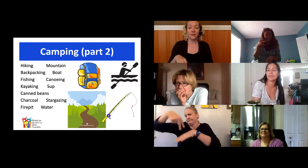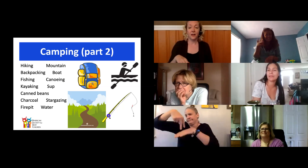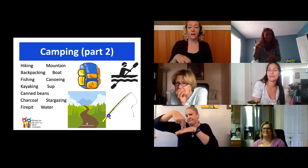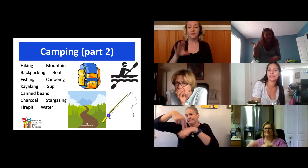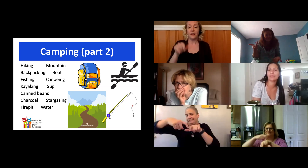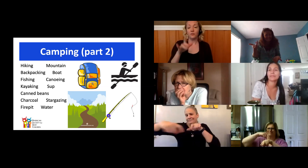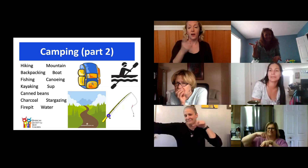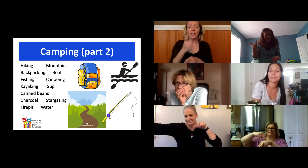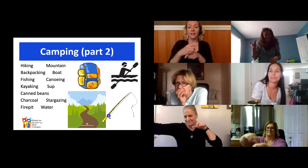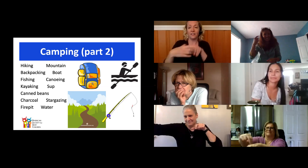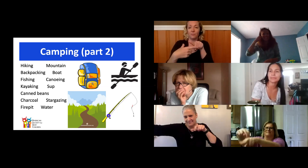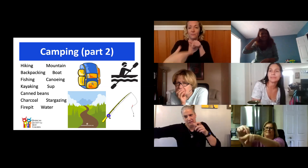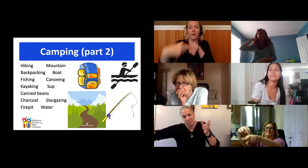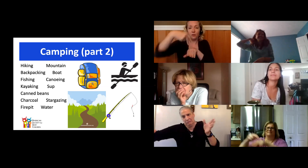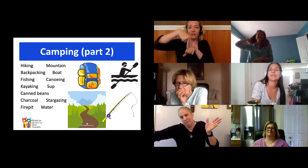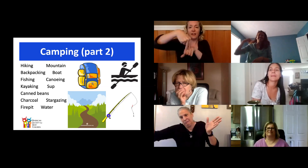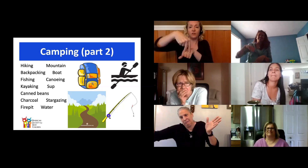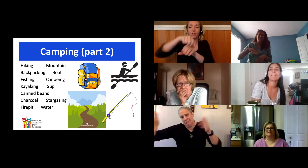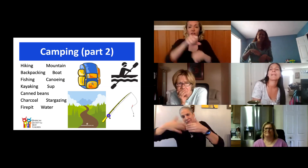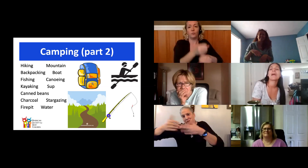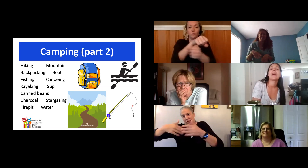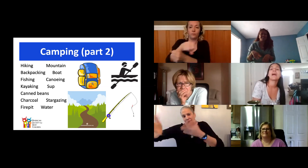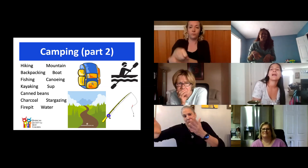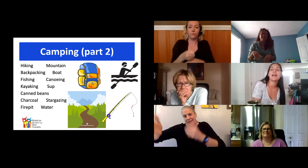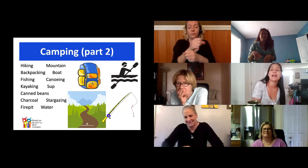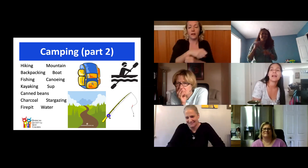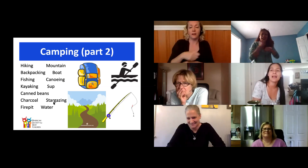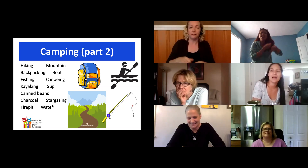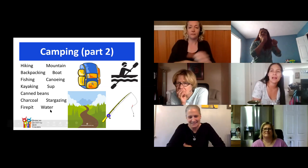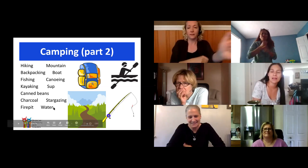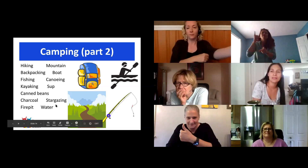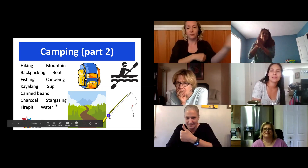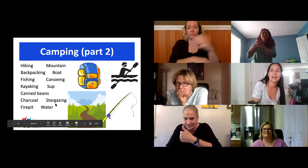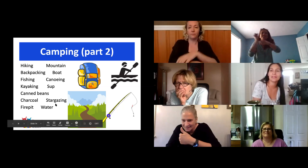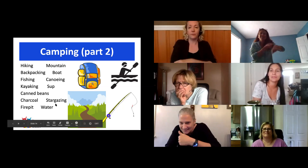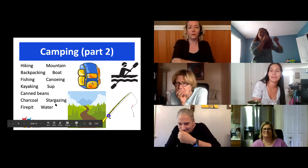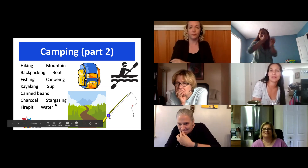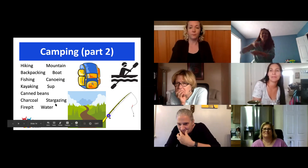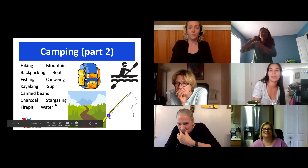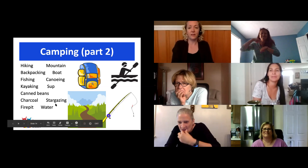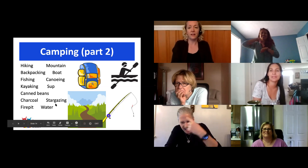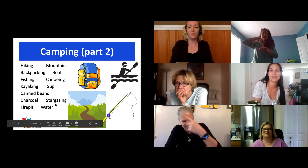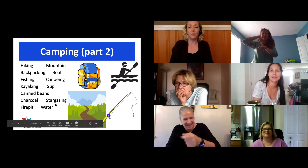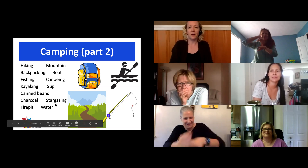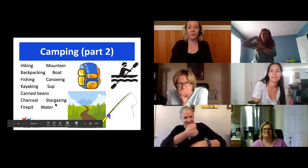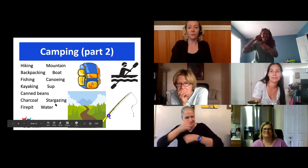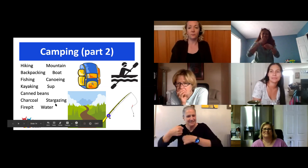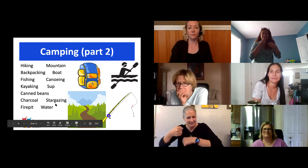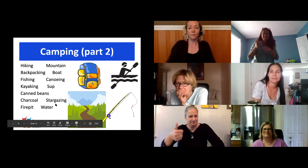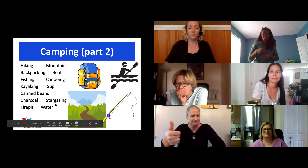and you, yeah, it's a stand-up paddle board